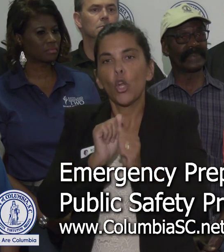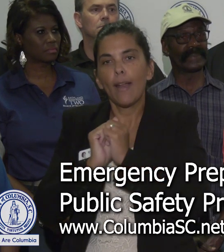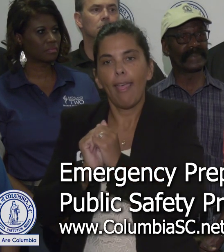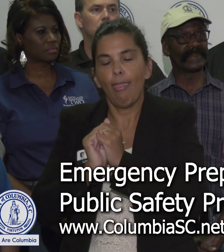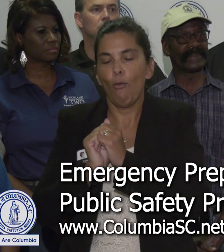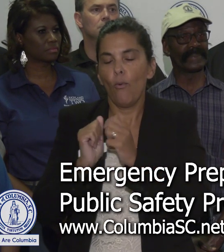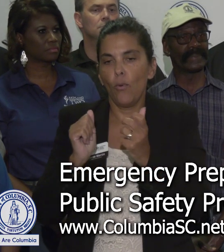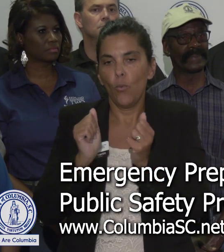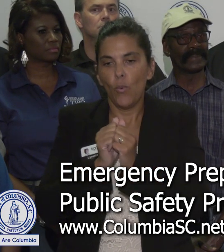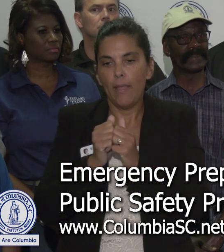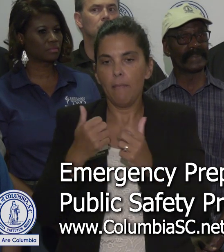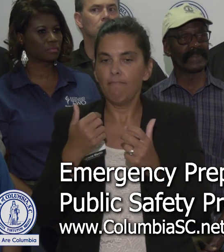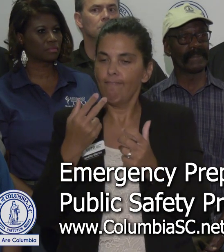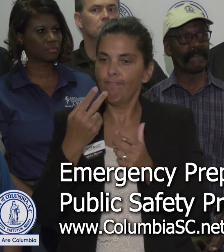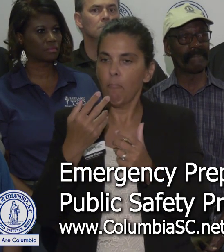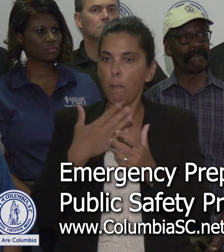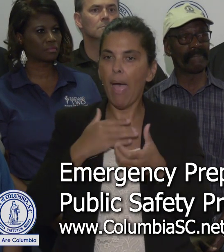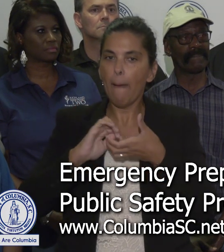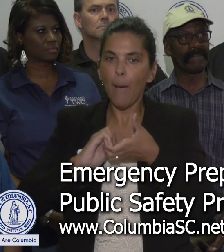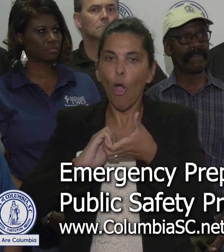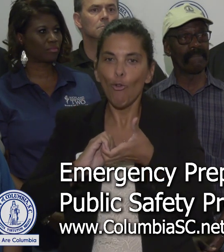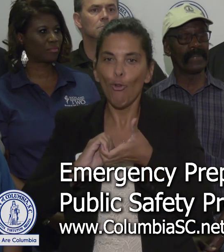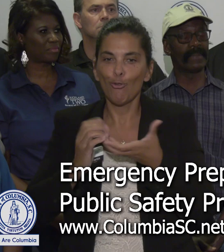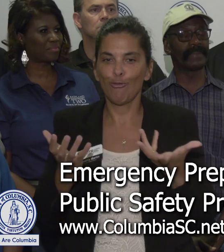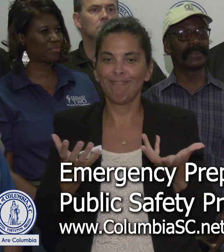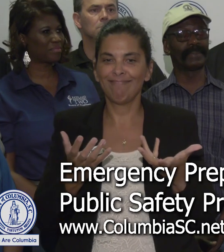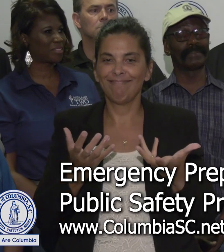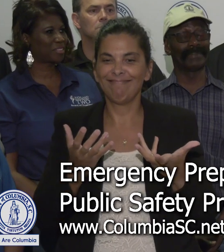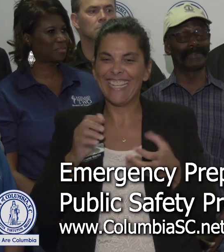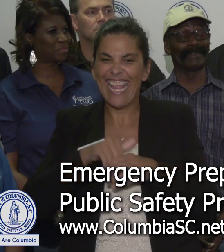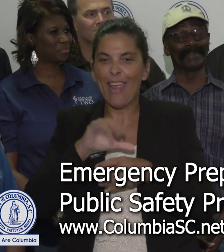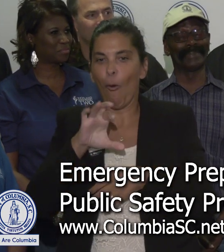two partners in crime.